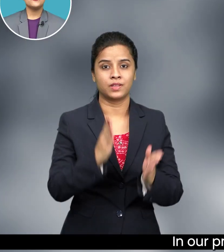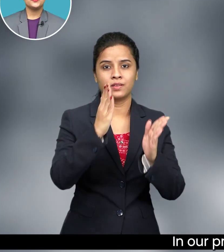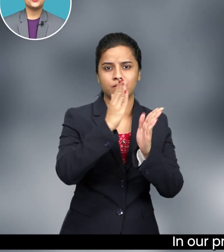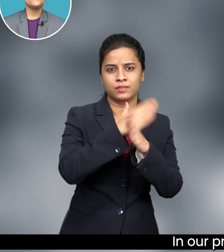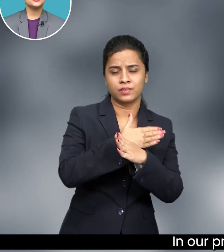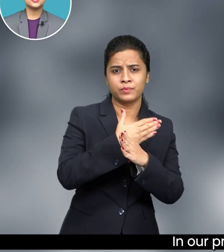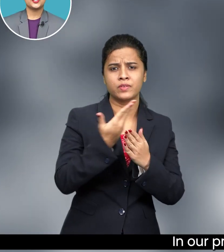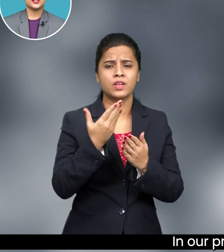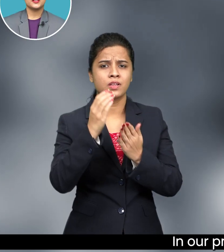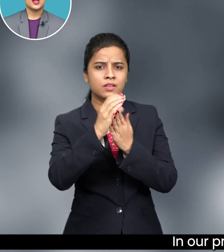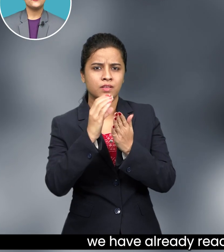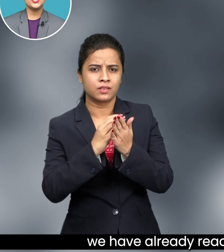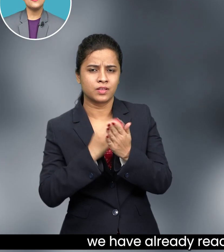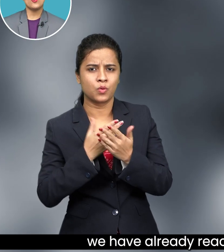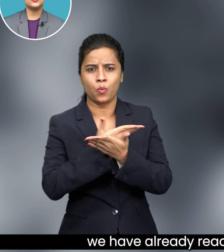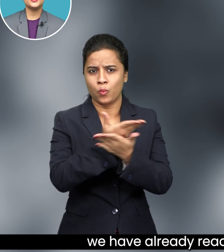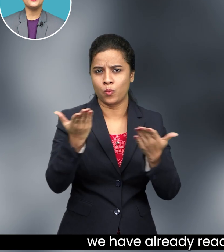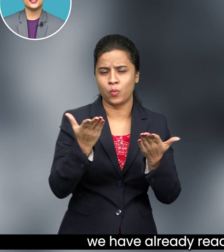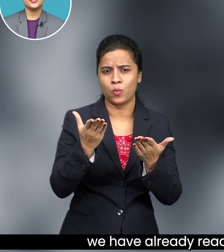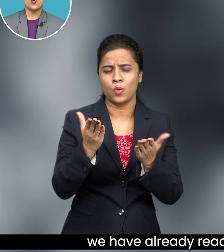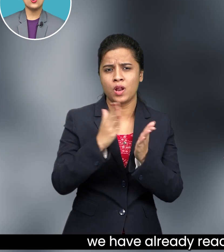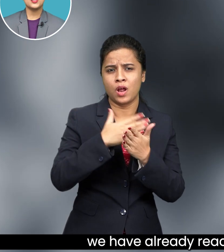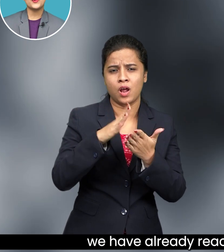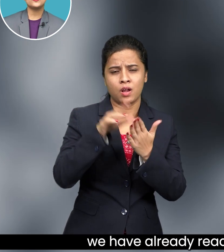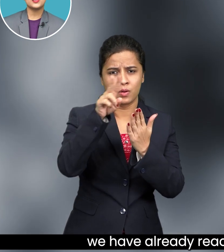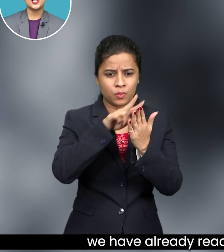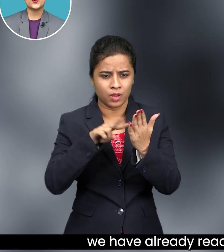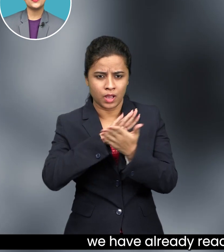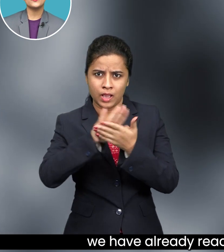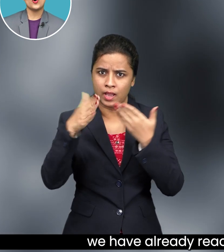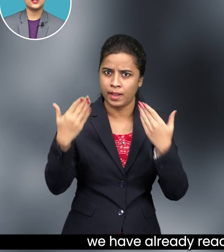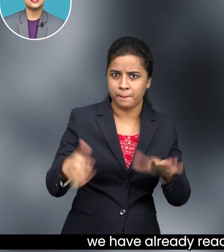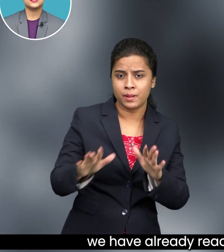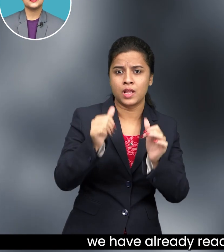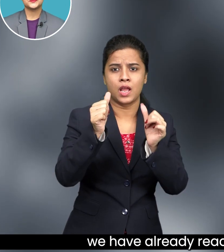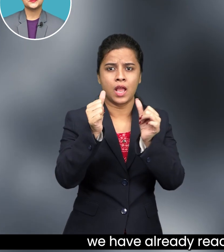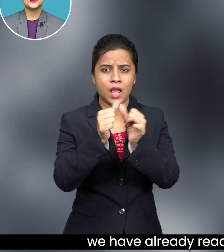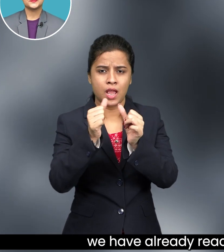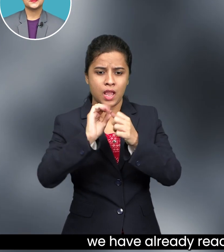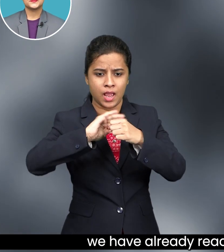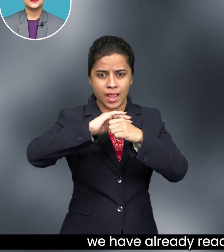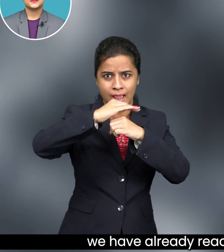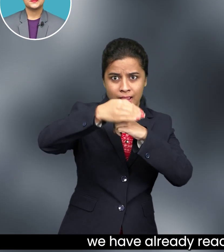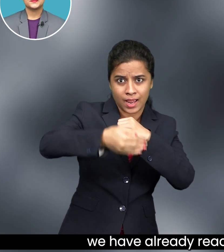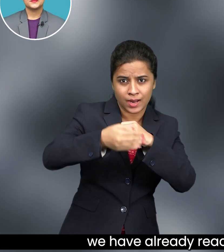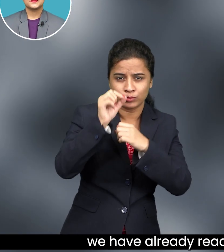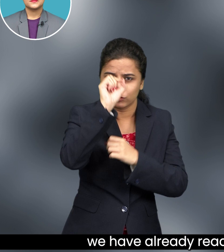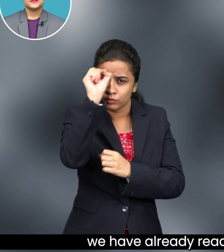In our previous session, we have already read all about the atomic models.